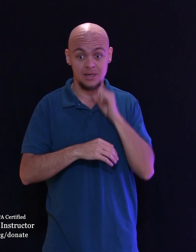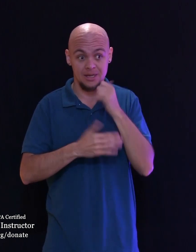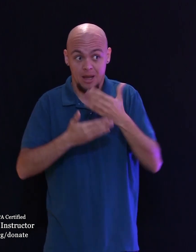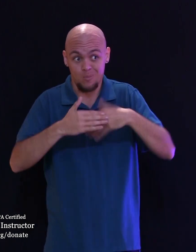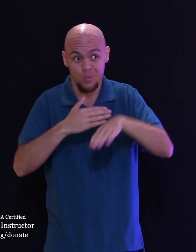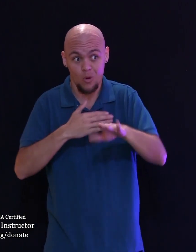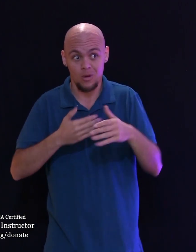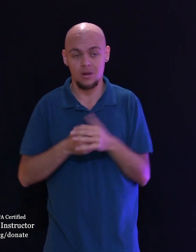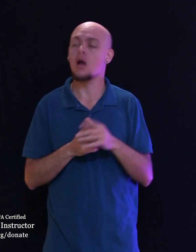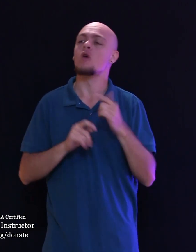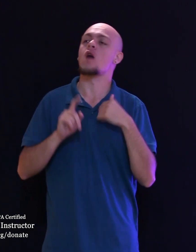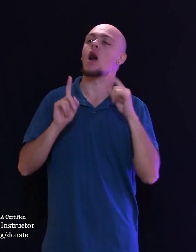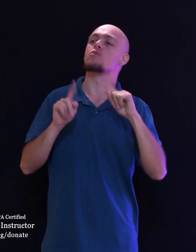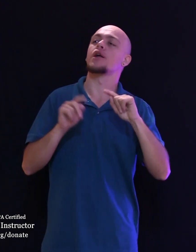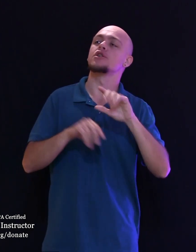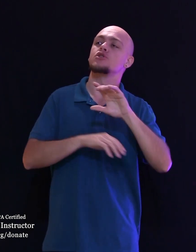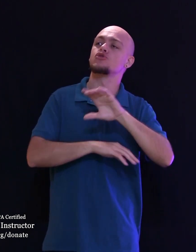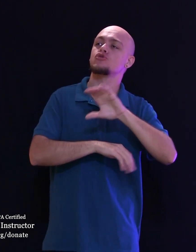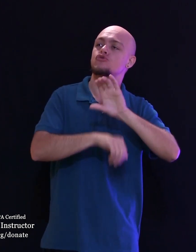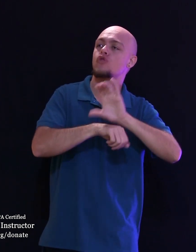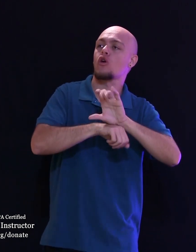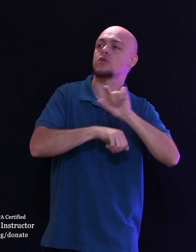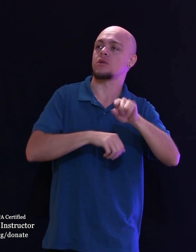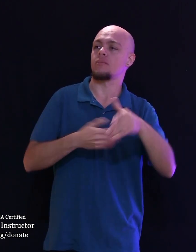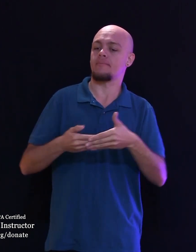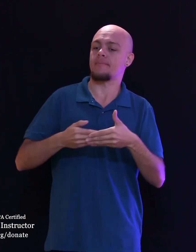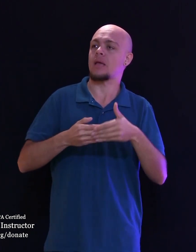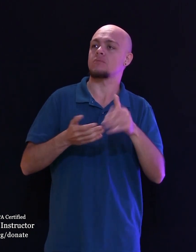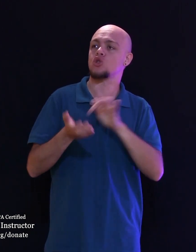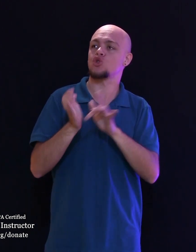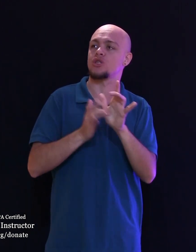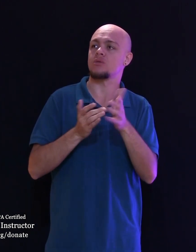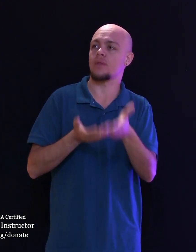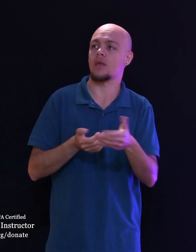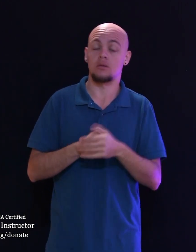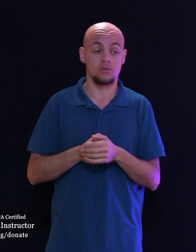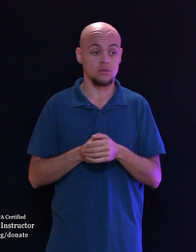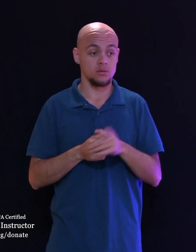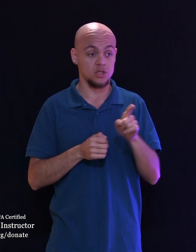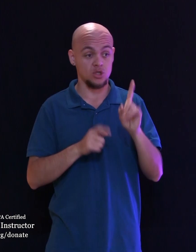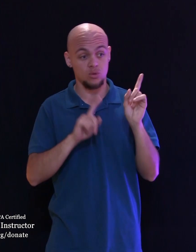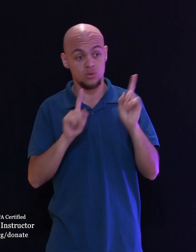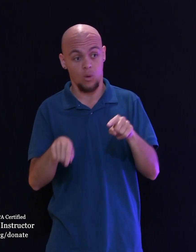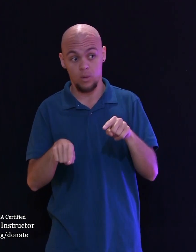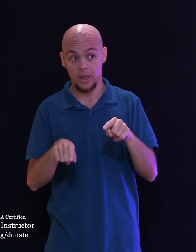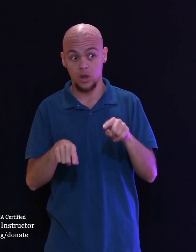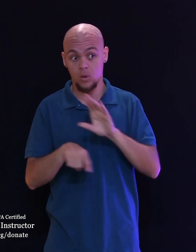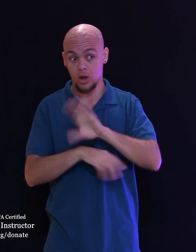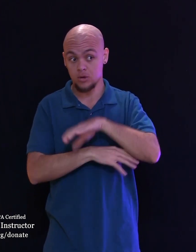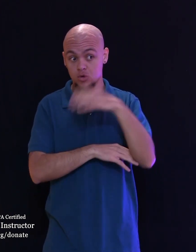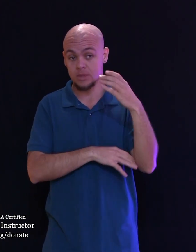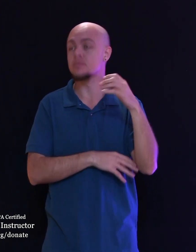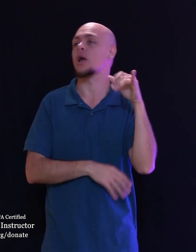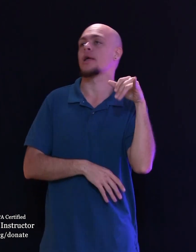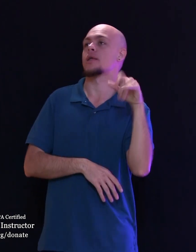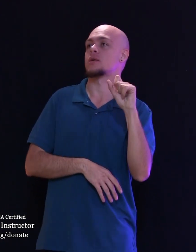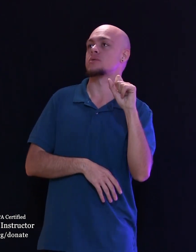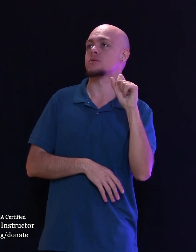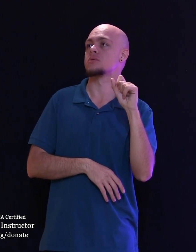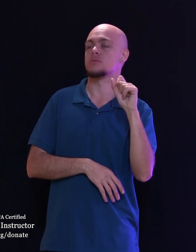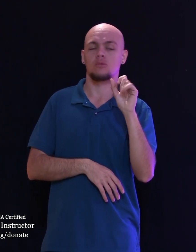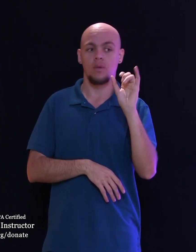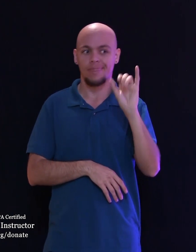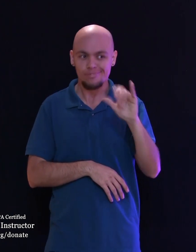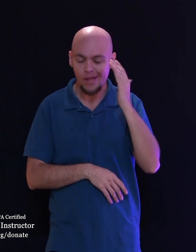he's not supposed to be there. Every time I went to church, baby Jesus was there. Did you only go on Christmas? Yes.